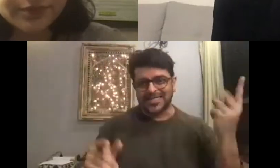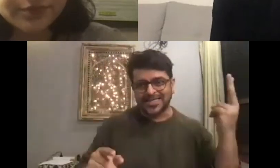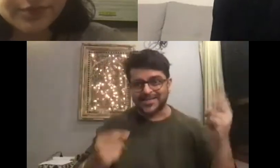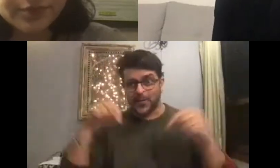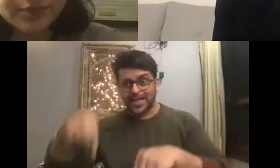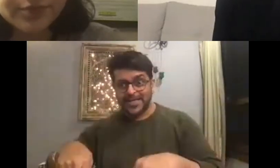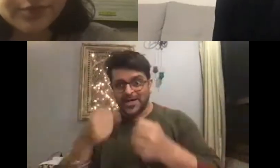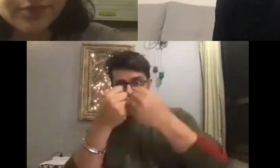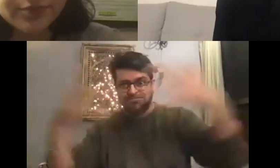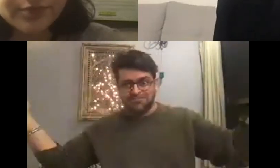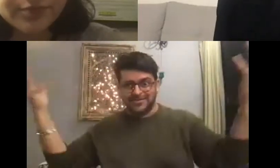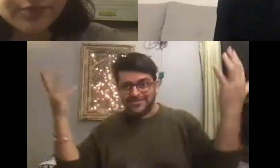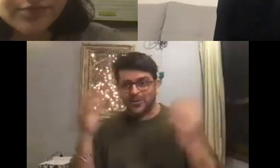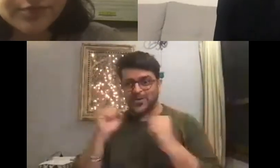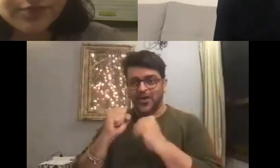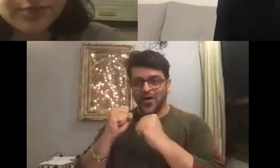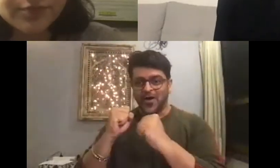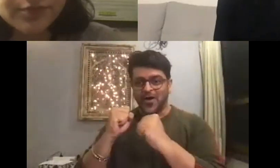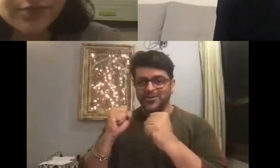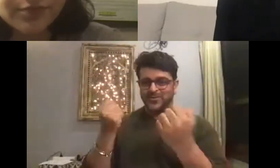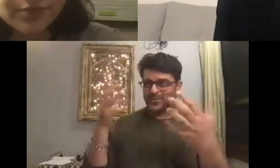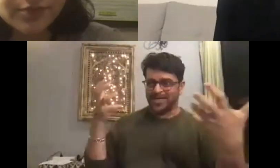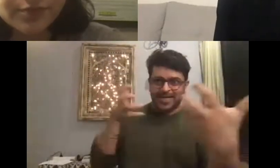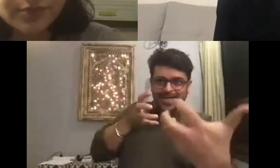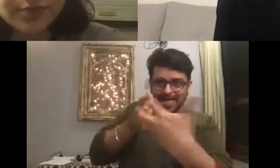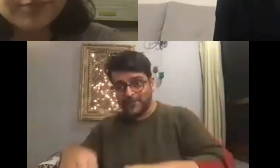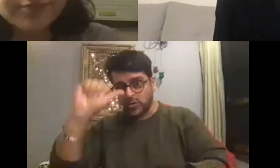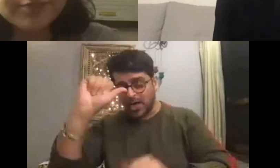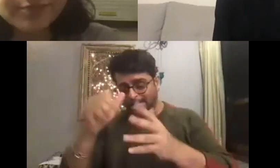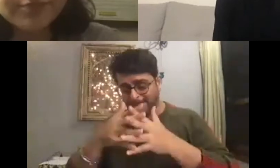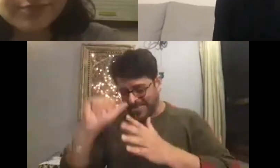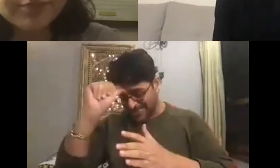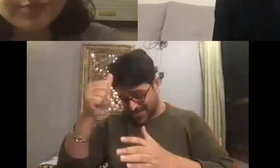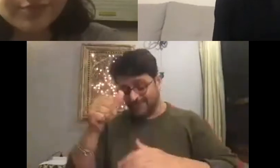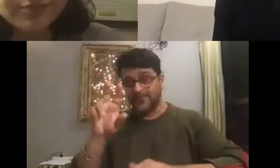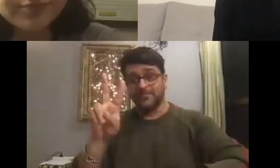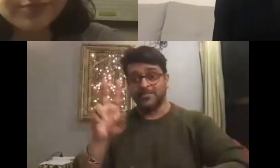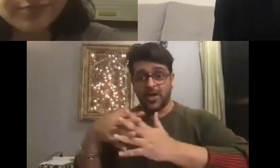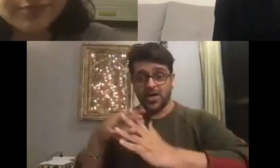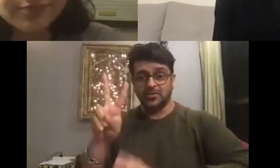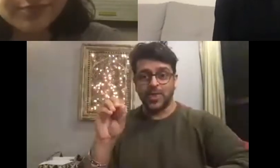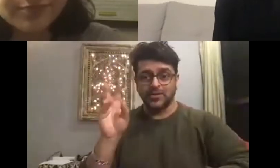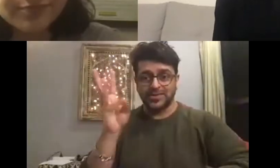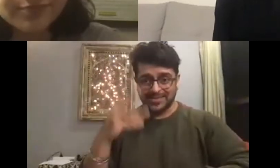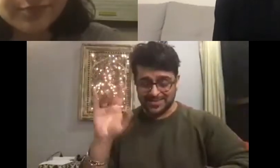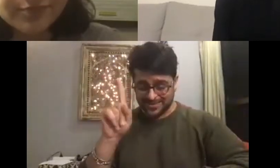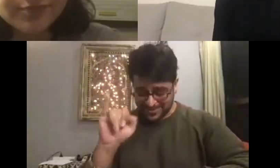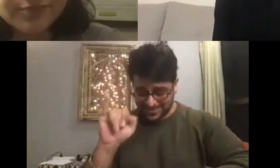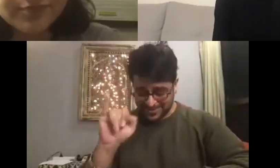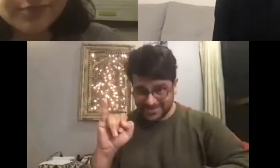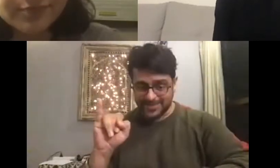Spanish and English. And again, when you come to India, the languages are too many. So when I came to India from US